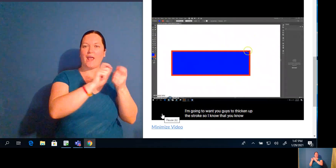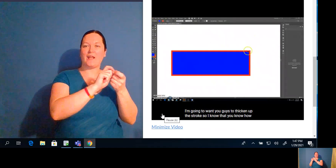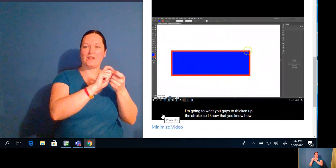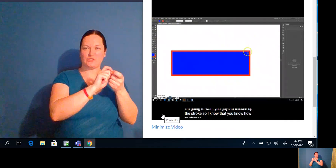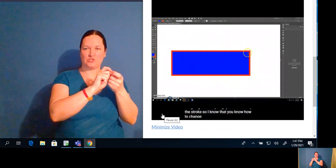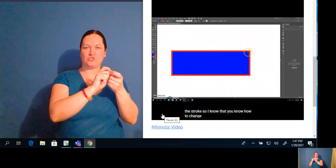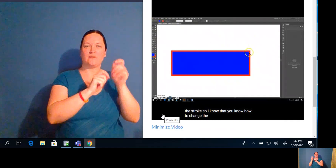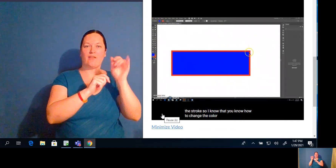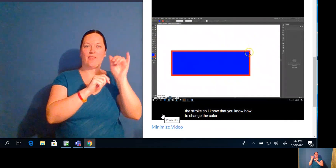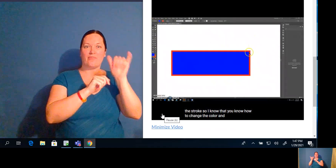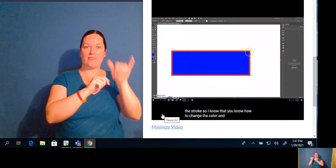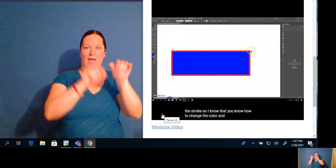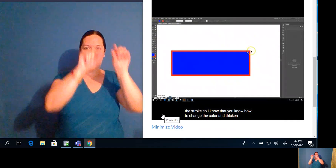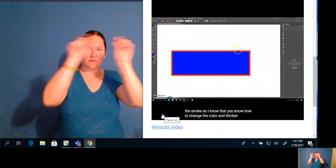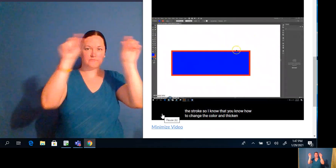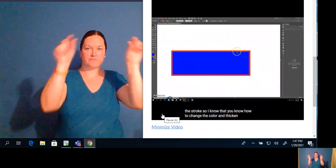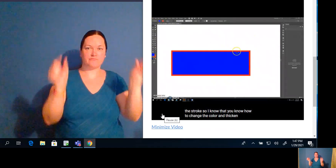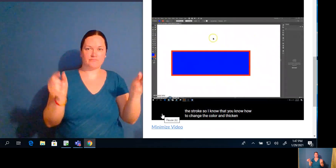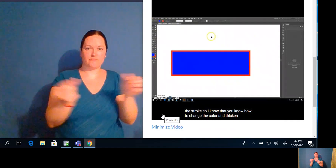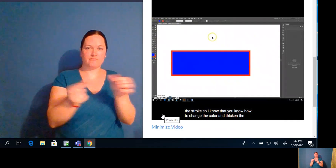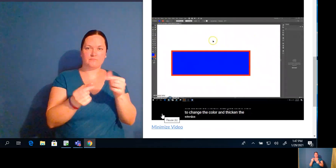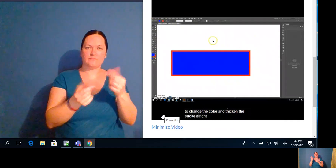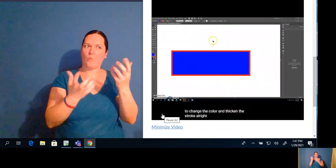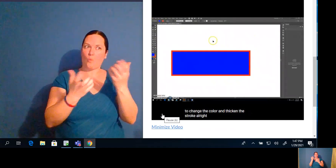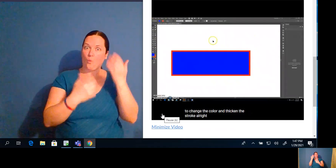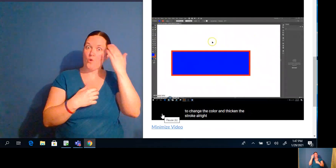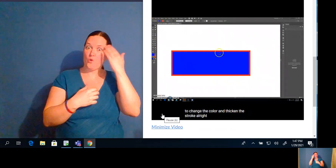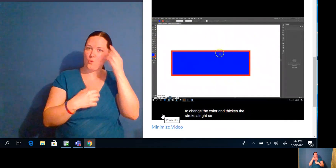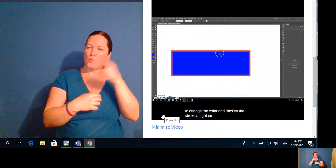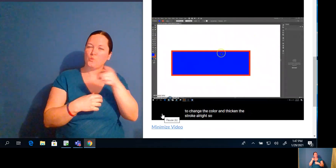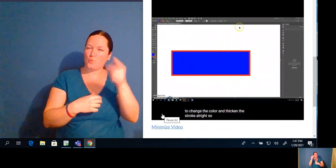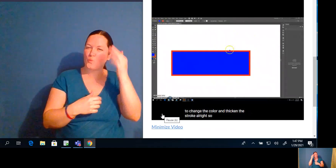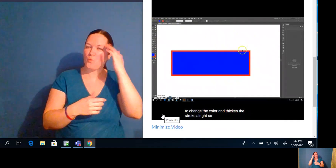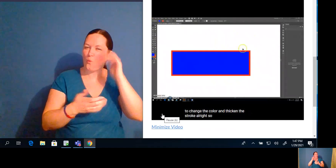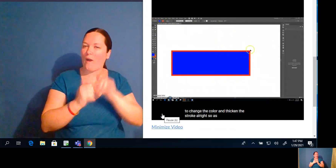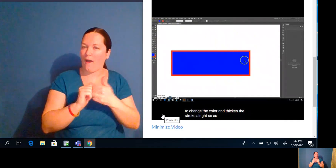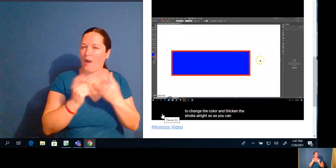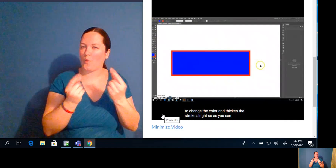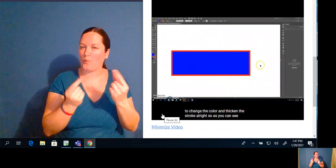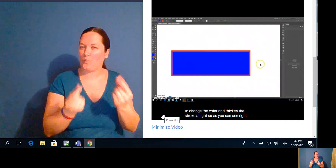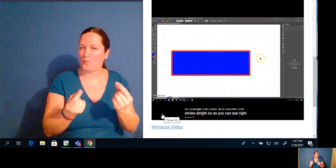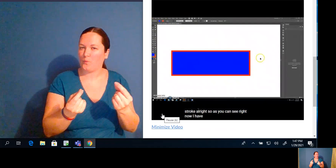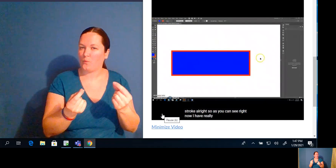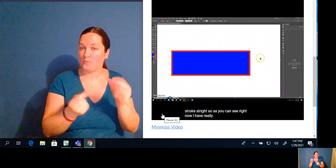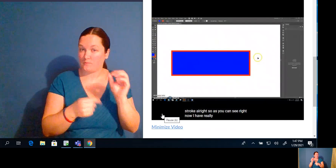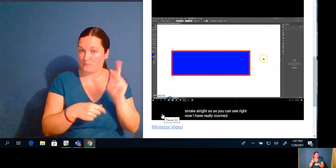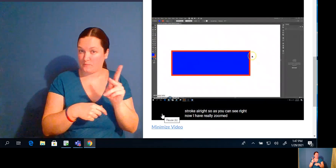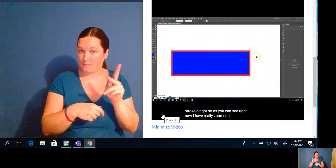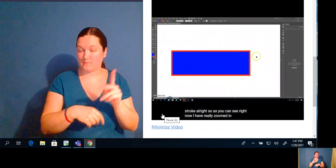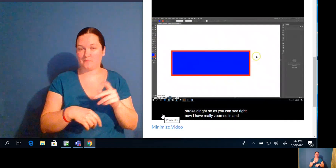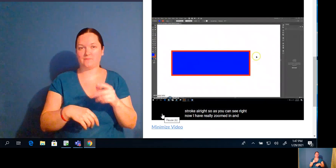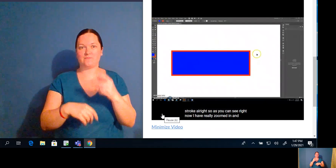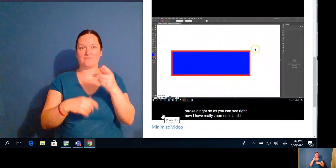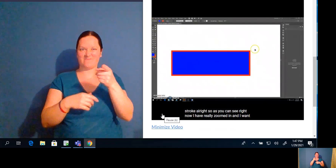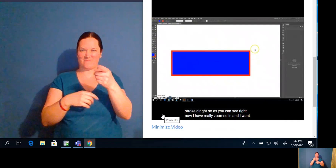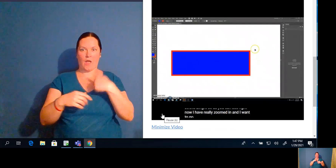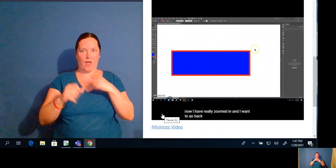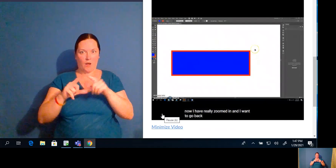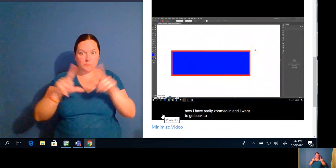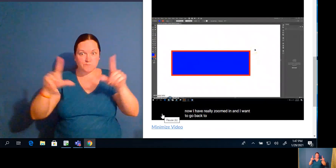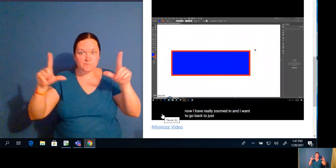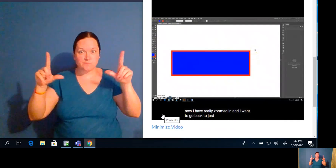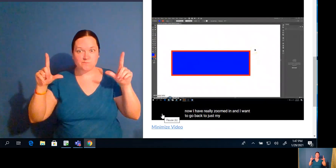know that you know how to change the color and thicken the stroke. All right, so as you can see right now, I am really zoomed in,